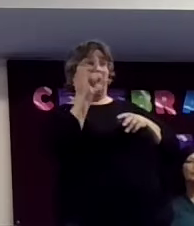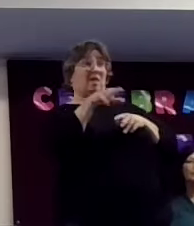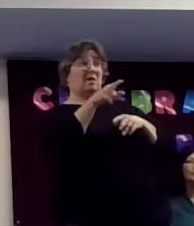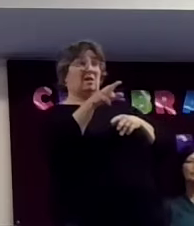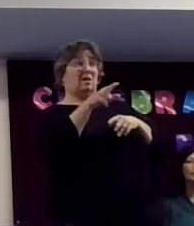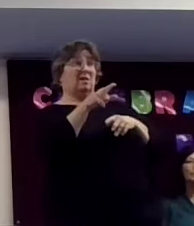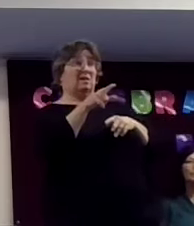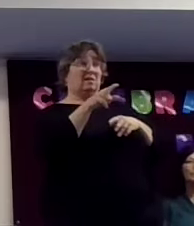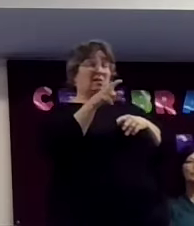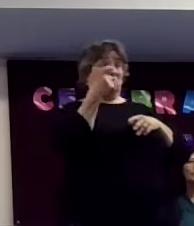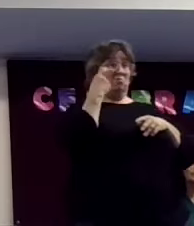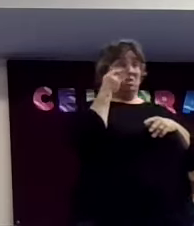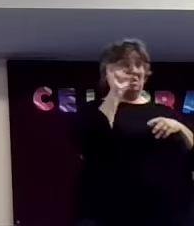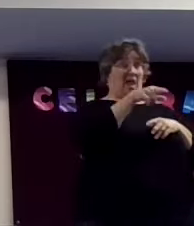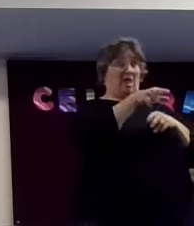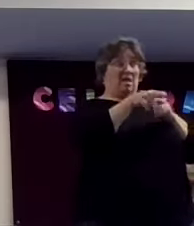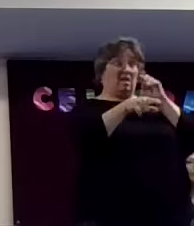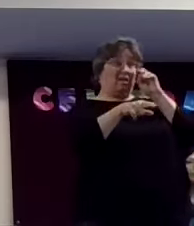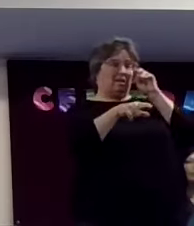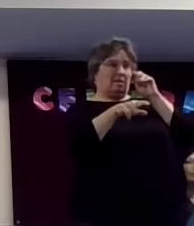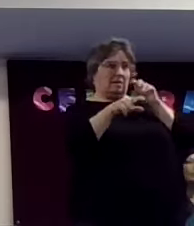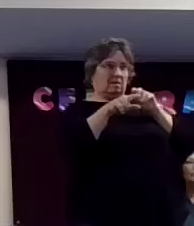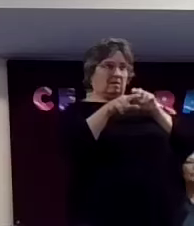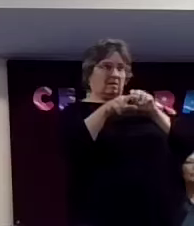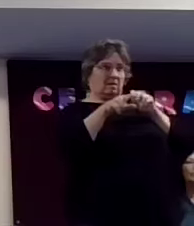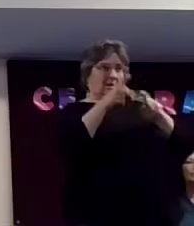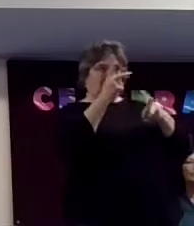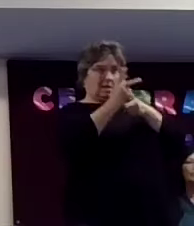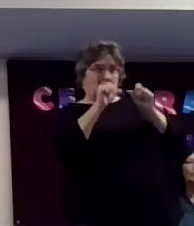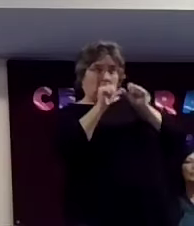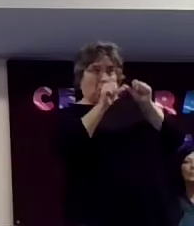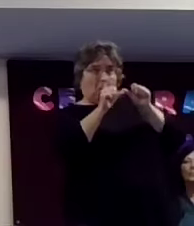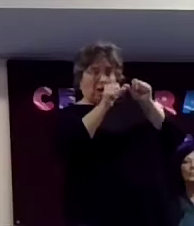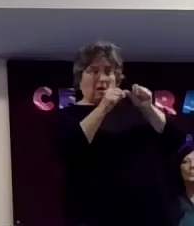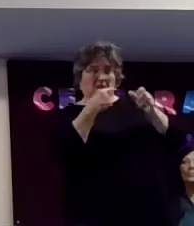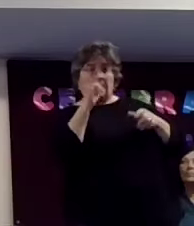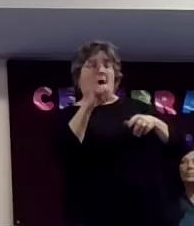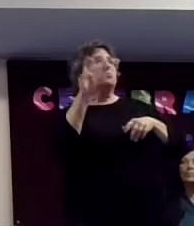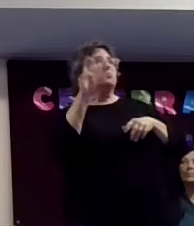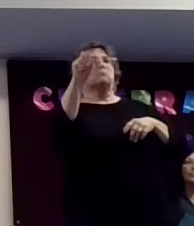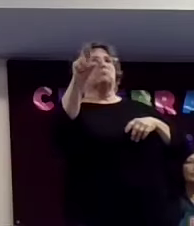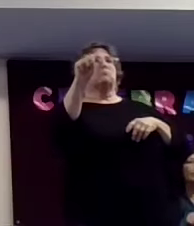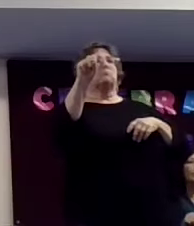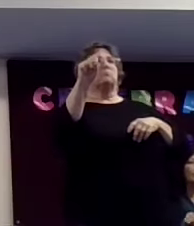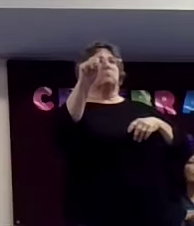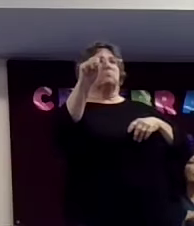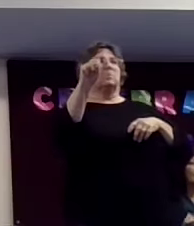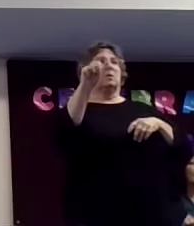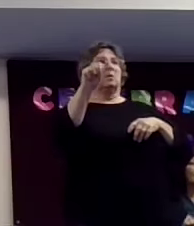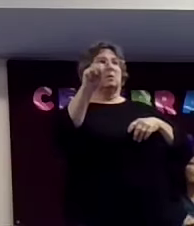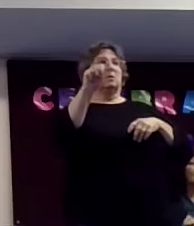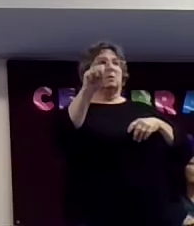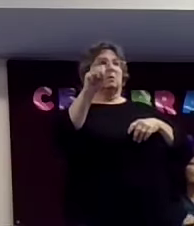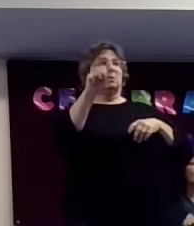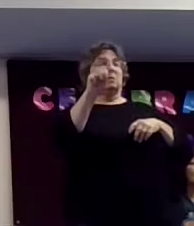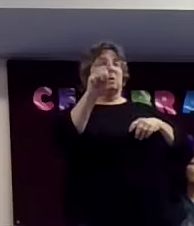it? Did you keep it going? Is that what you said? No. The form that